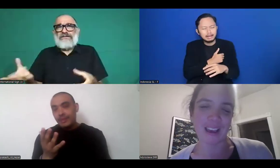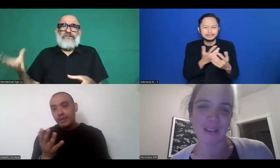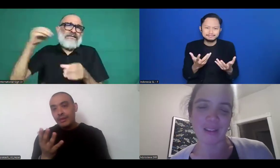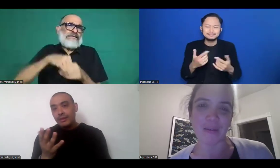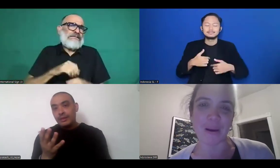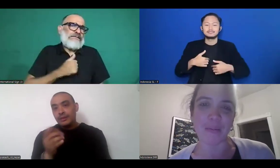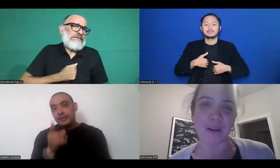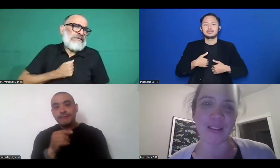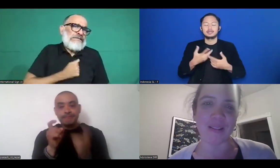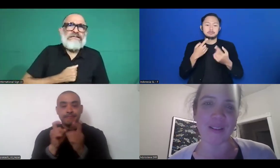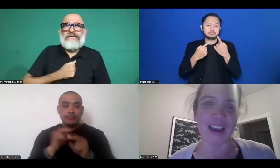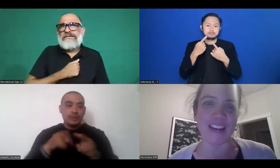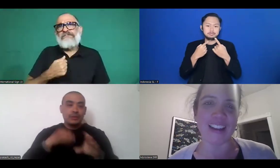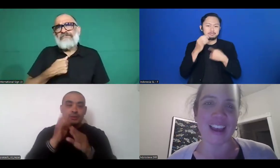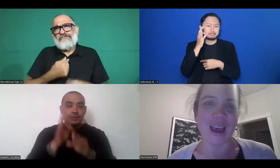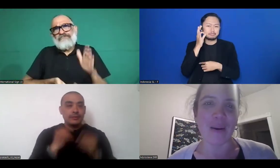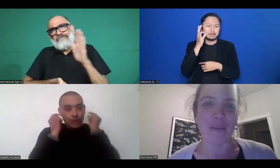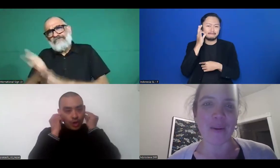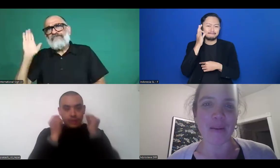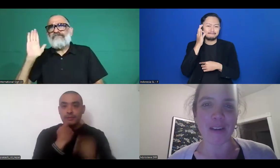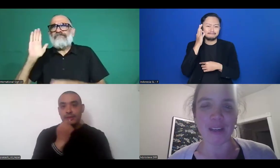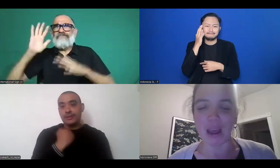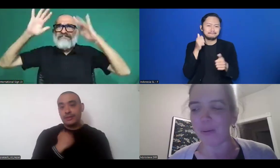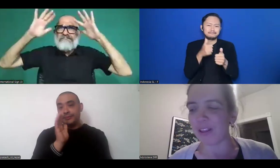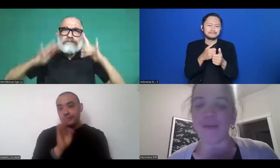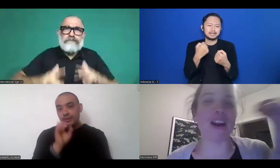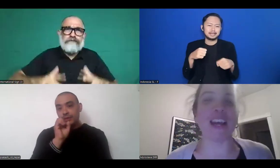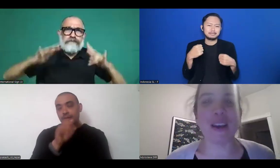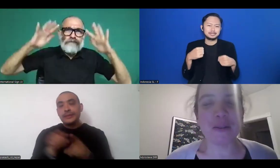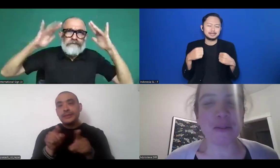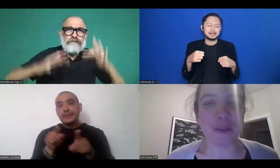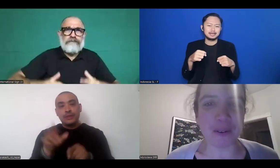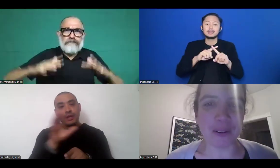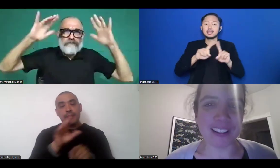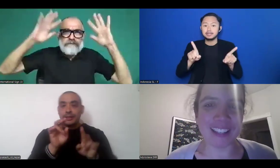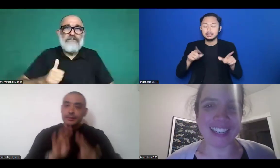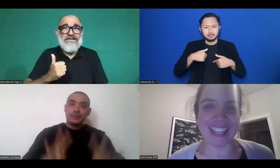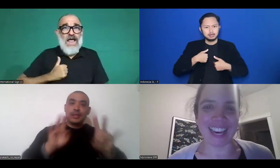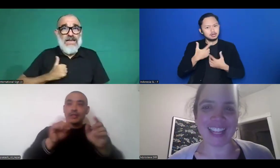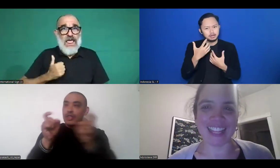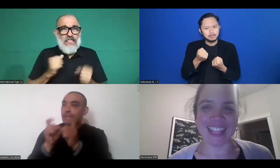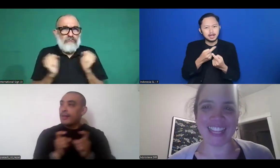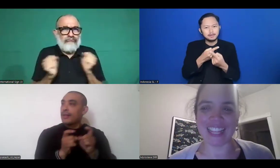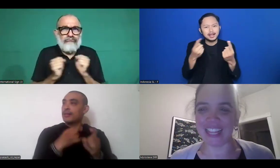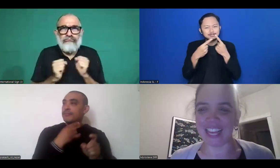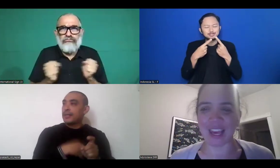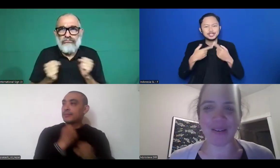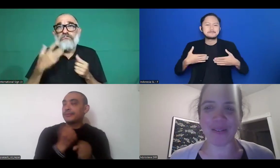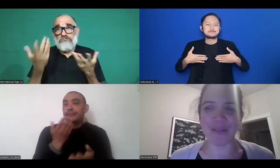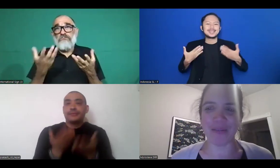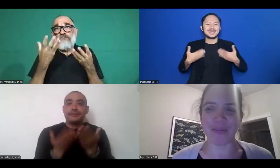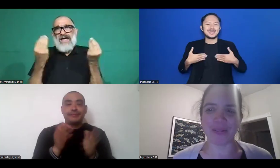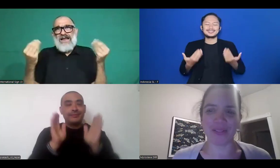your discussions. So my apologies for that. But I wish you very fruitful discussions. Thank